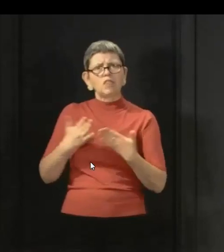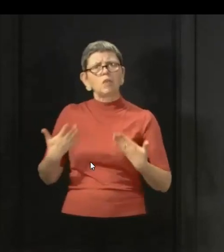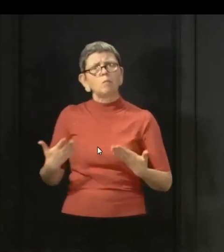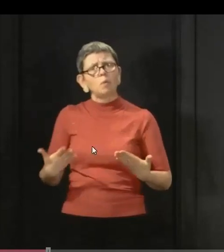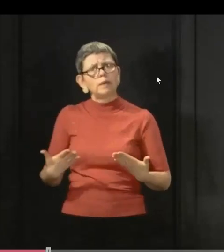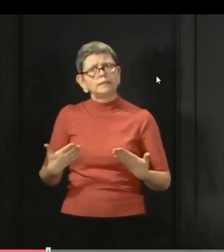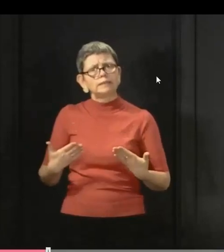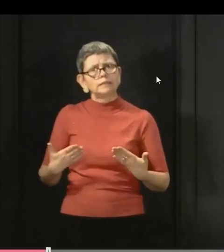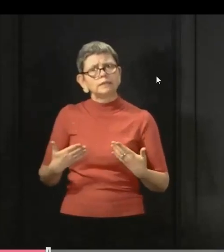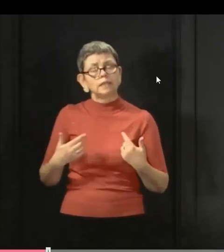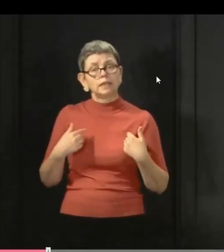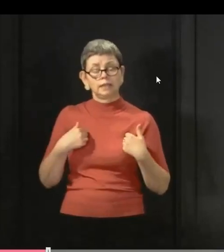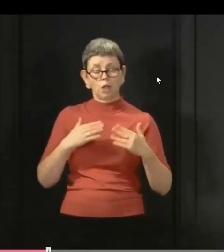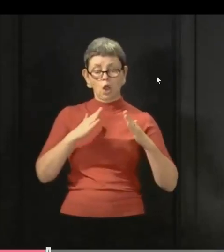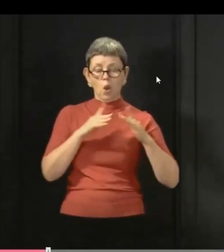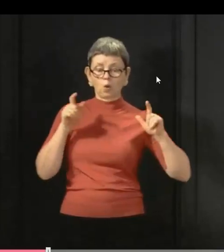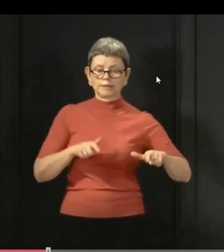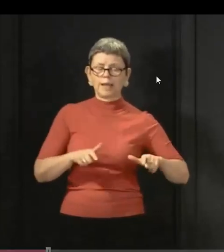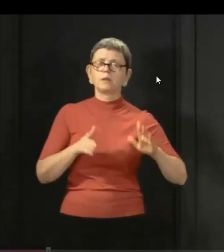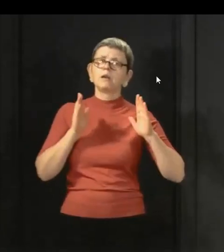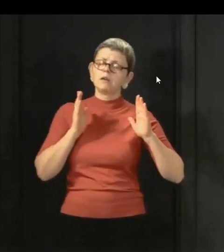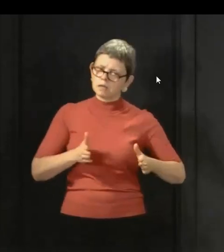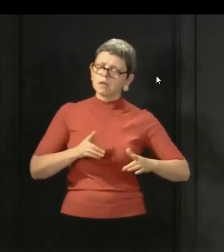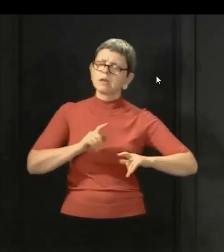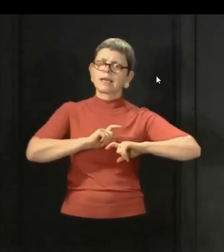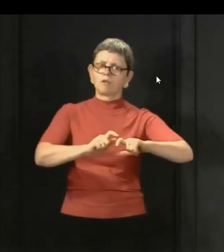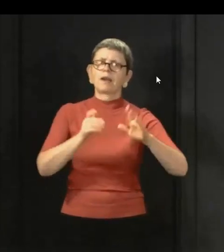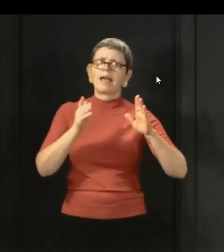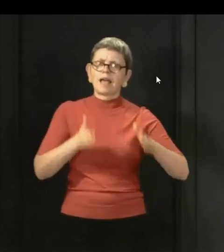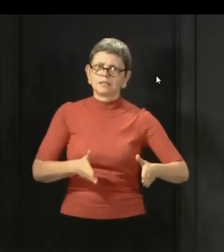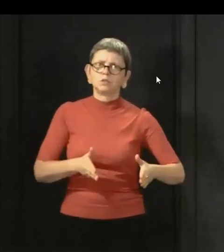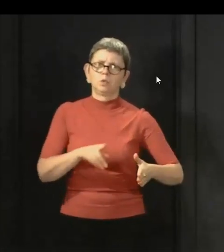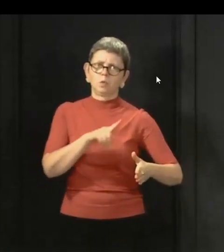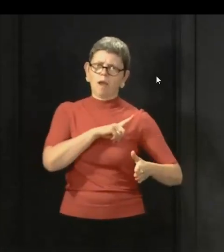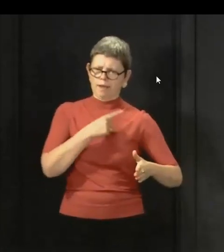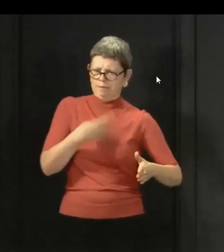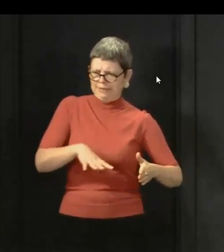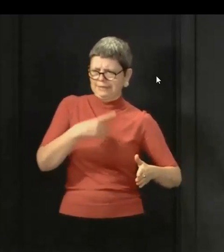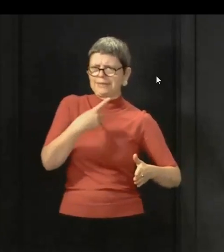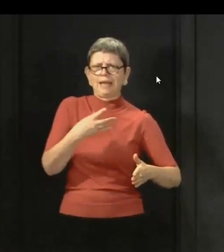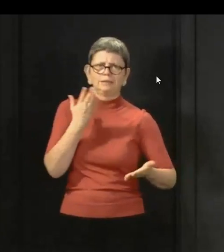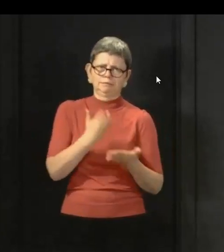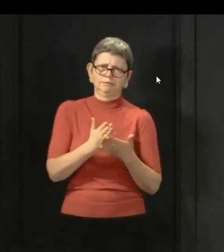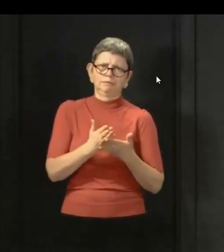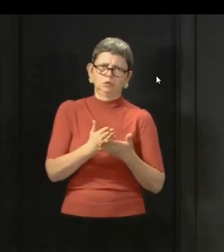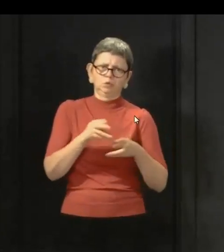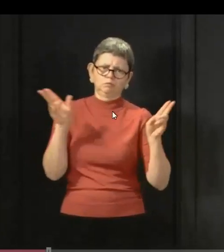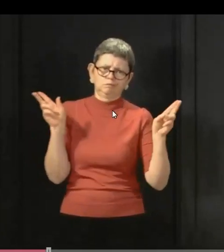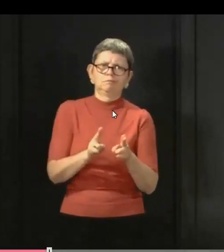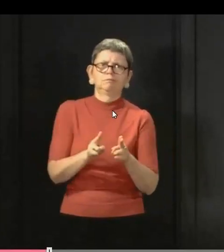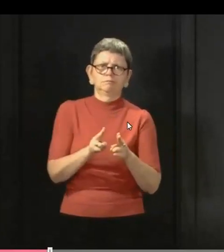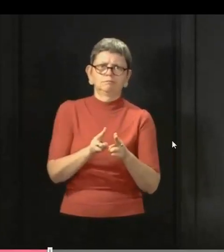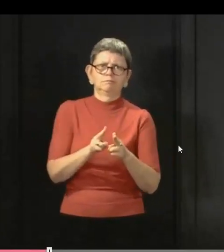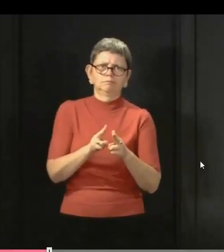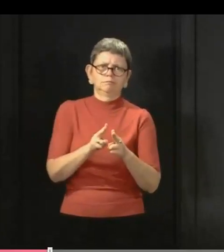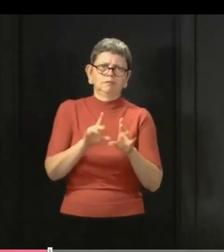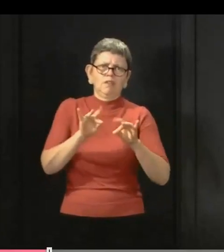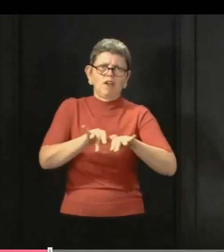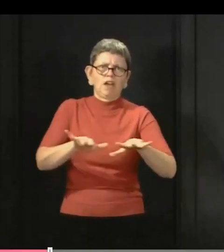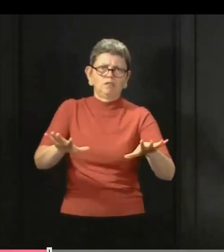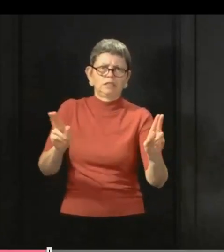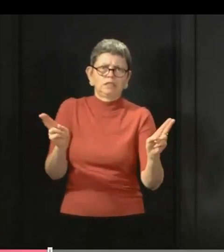To be clear now that lockdown remains essential for the reasons I mentioned a moment ago, and that even as we are able to start